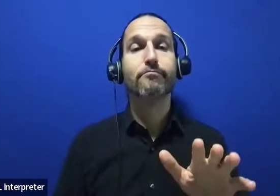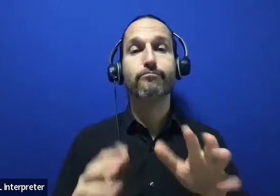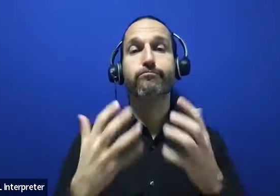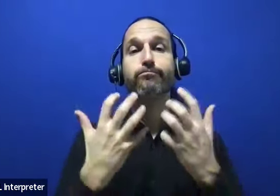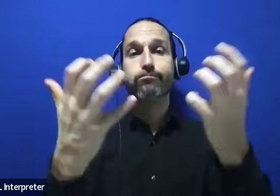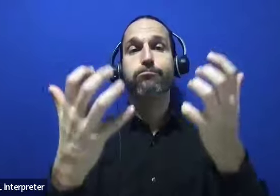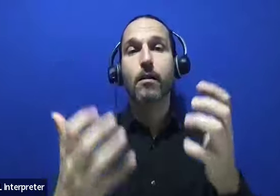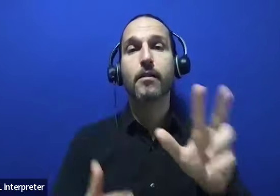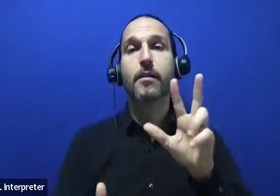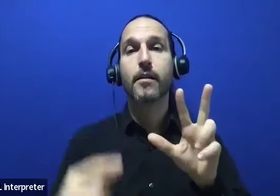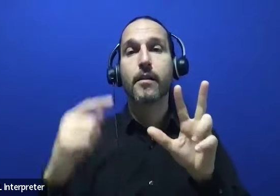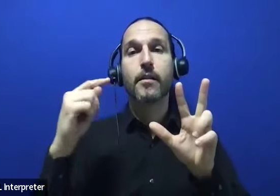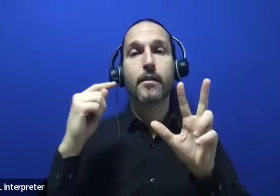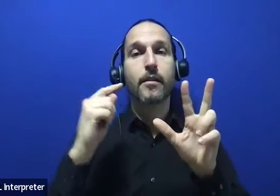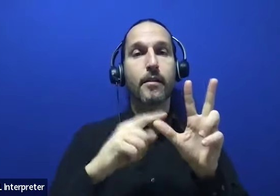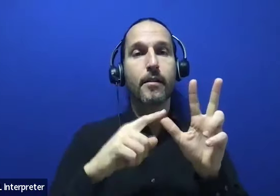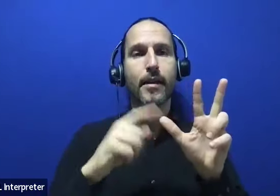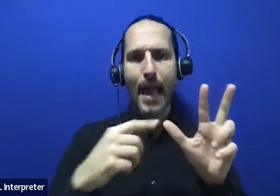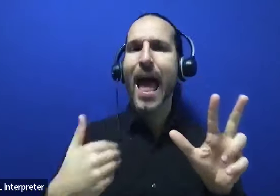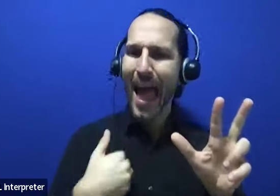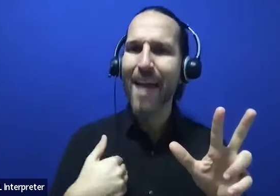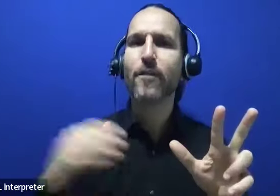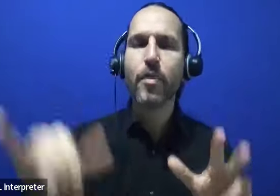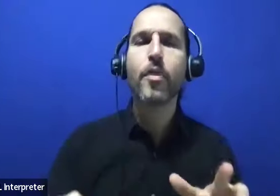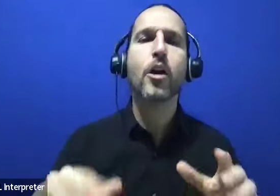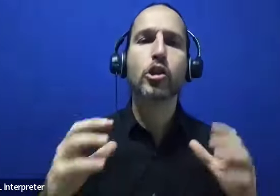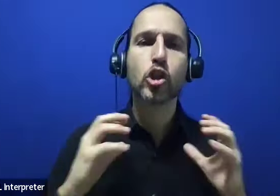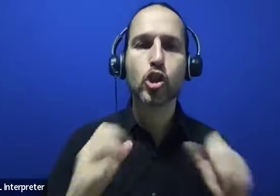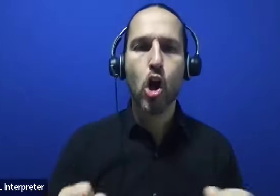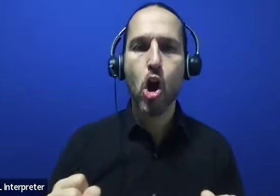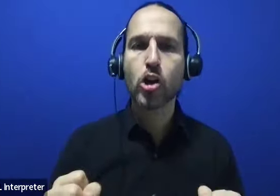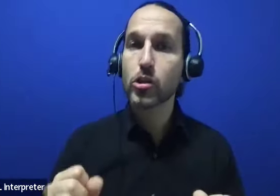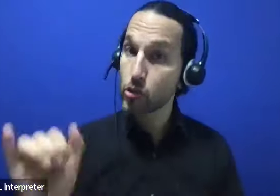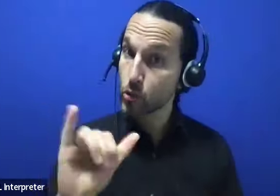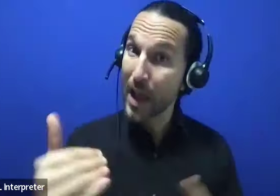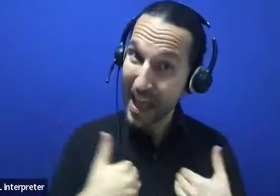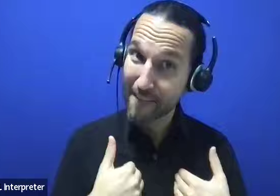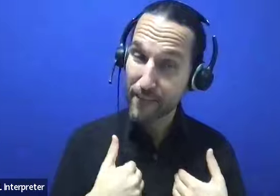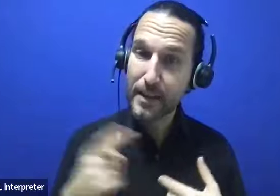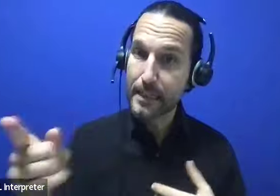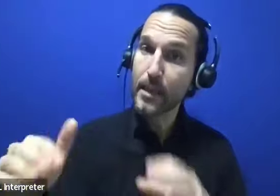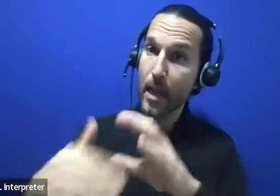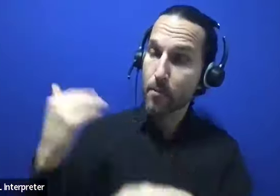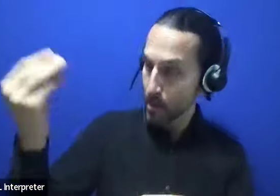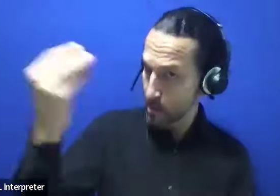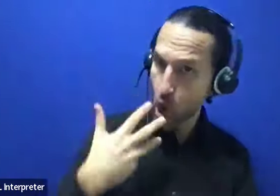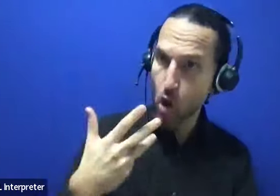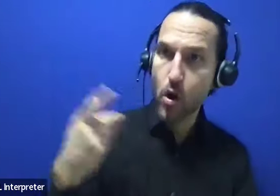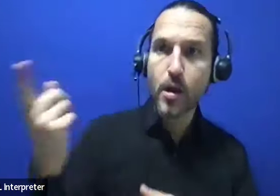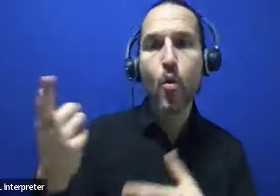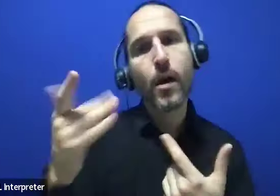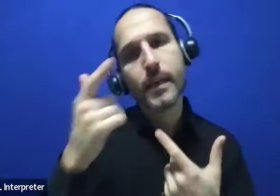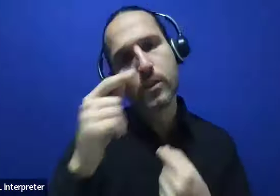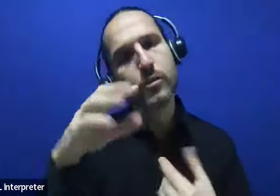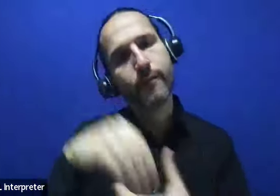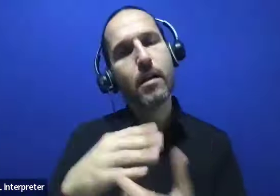Michigan also has Charge syndrome. And he emailed me one day and said, I have Charge syndrome. I'd be interested in